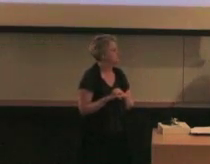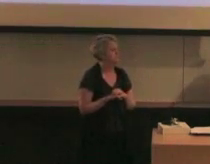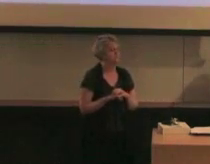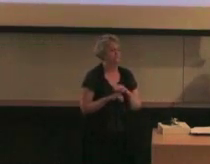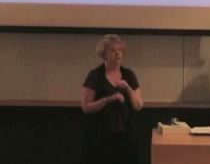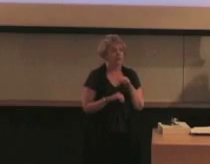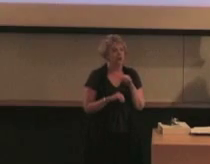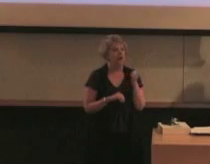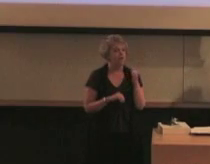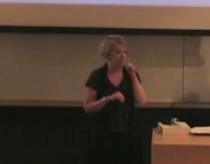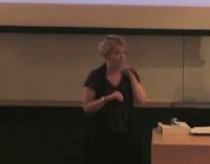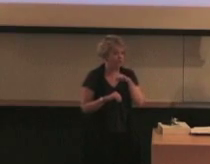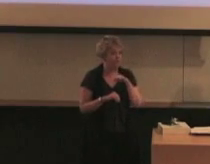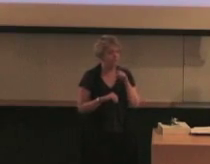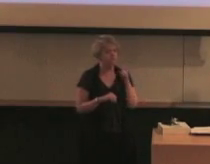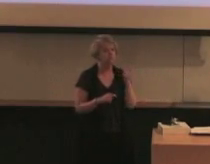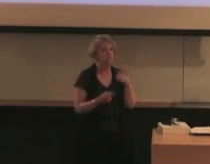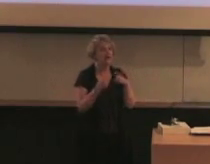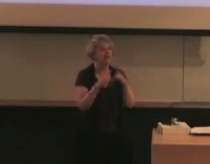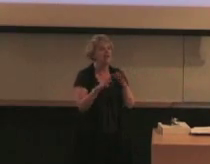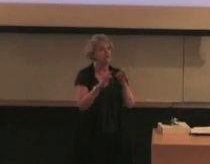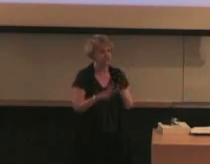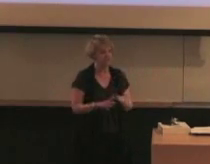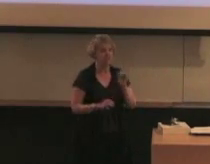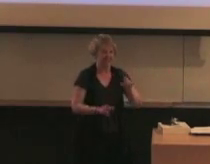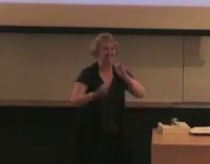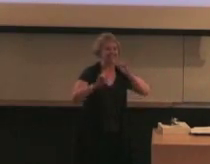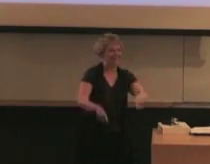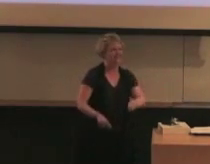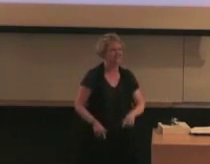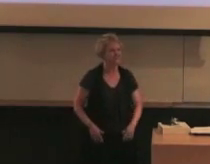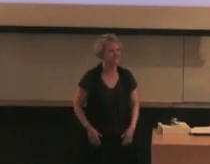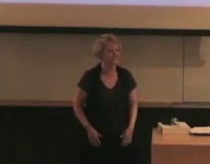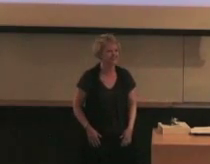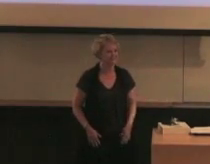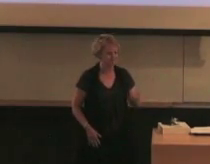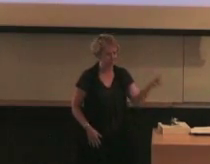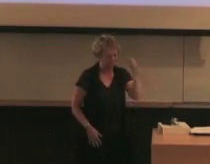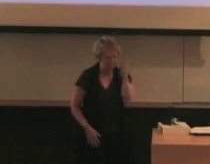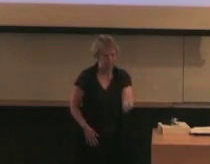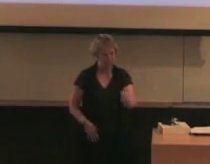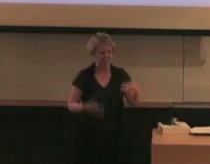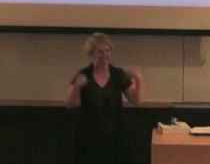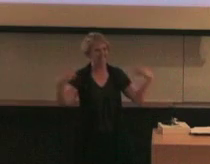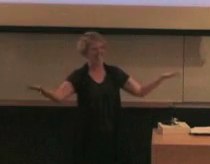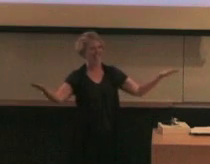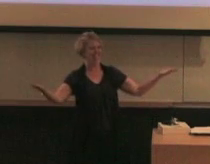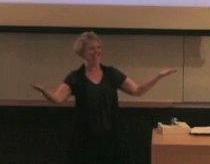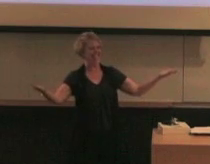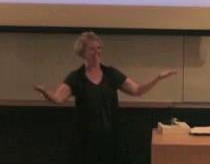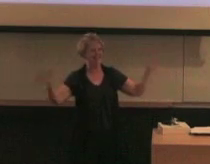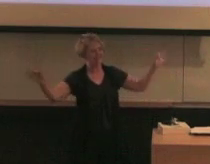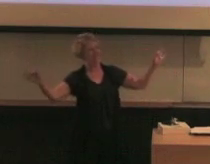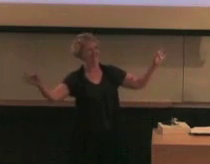Another myth is sign language interpreters is the answer. This person right here.